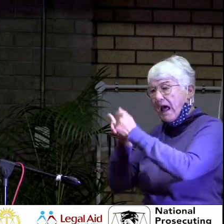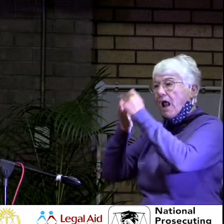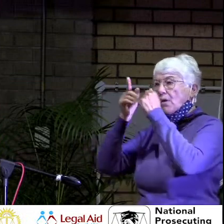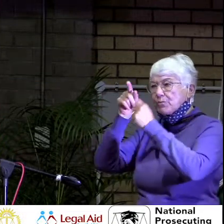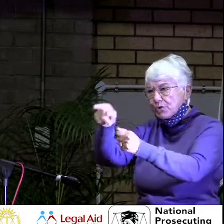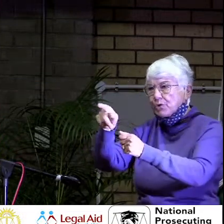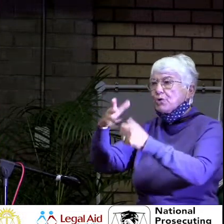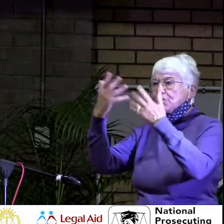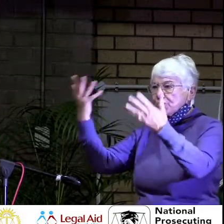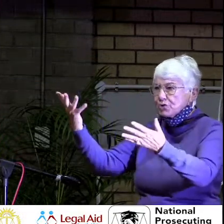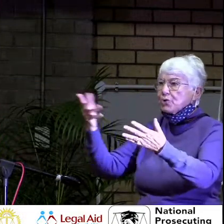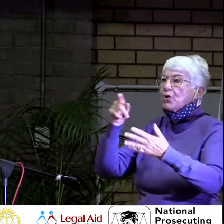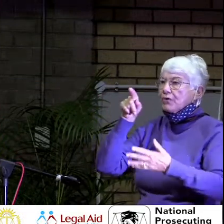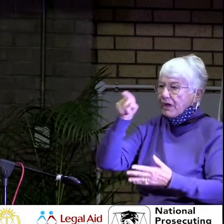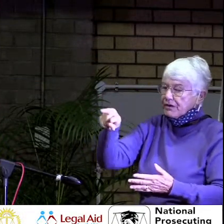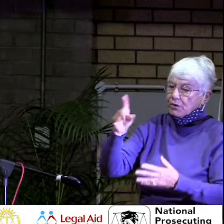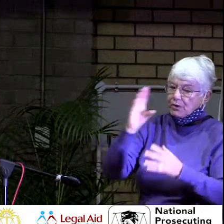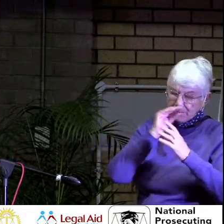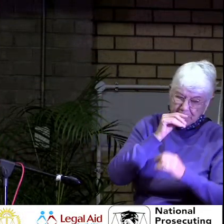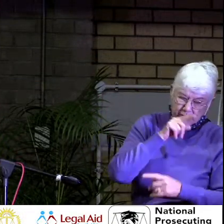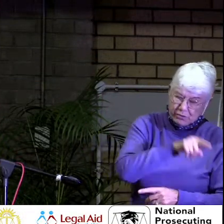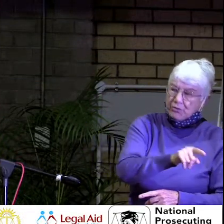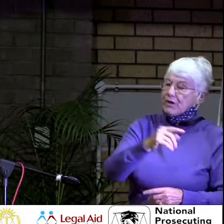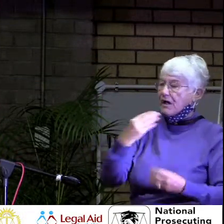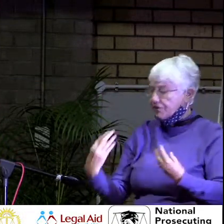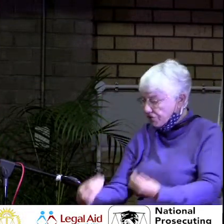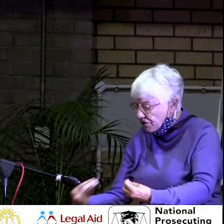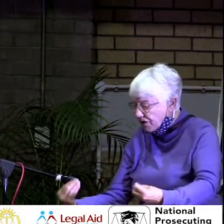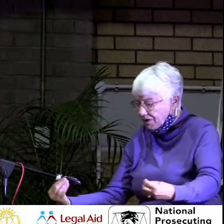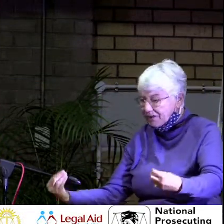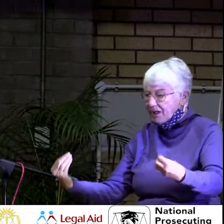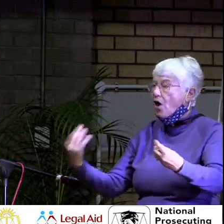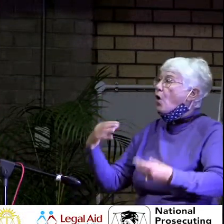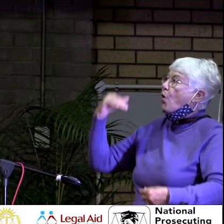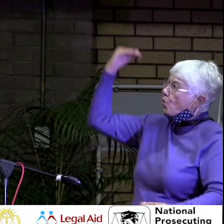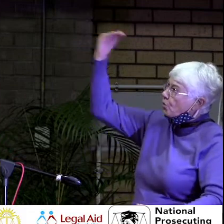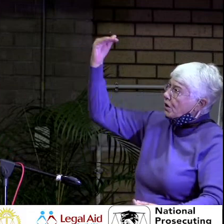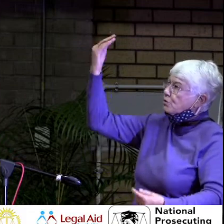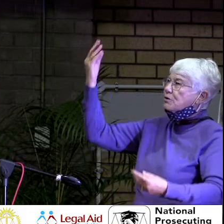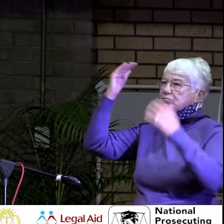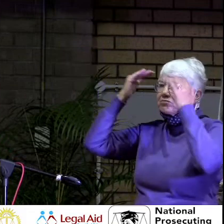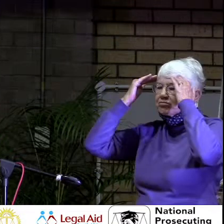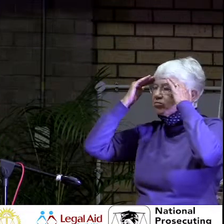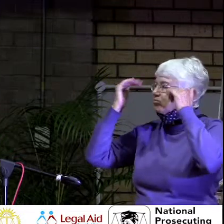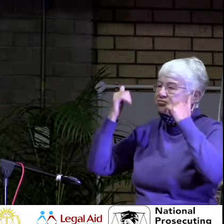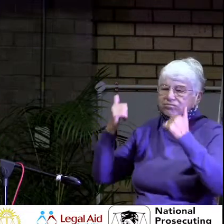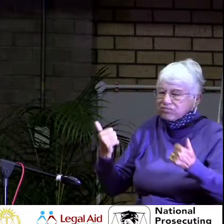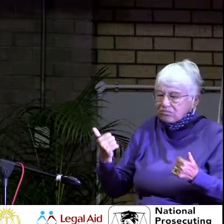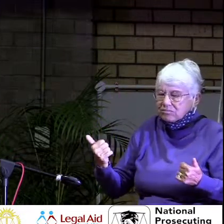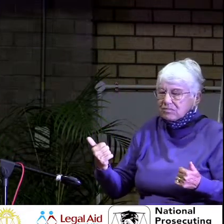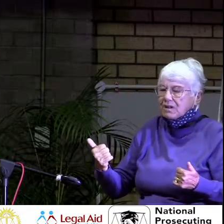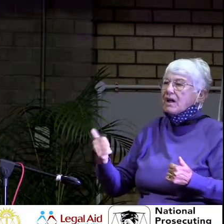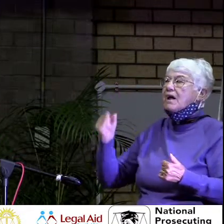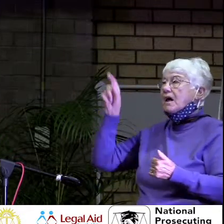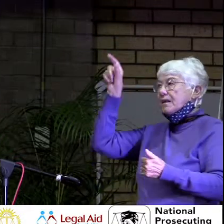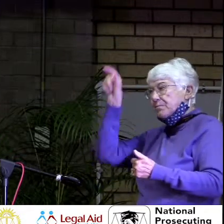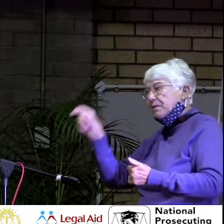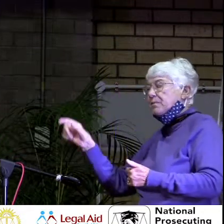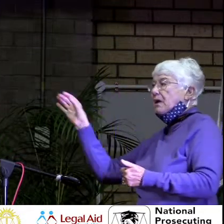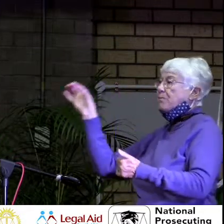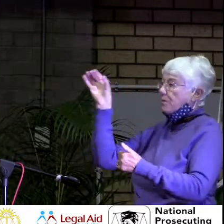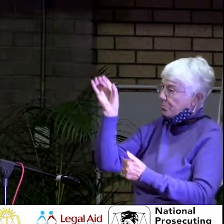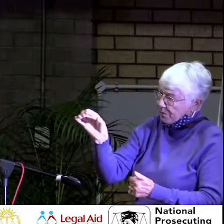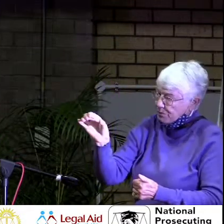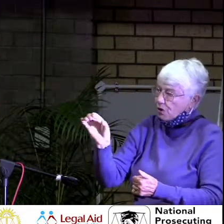court. That's only for children and people with mental disabilities. Now it's being extended